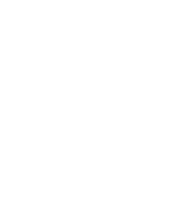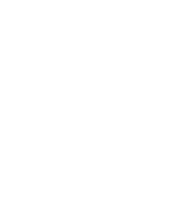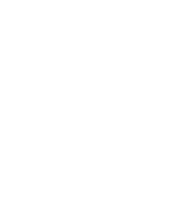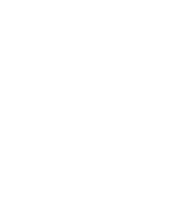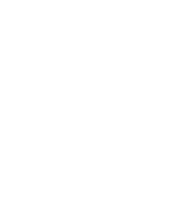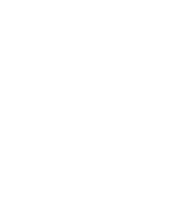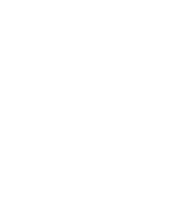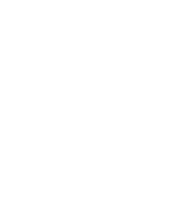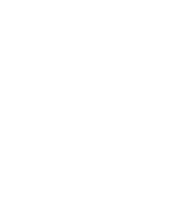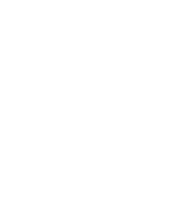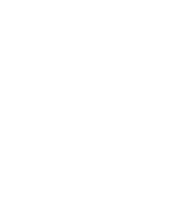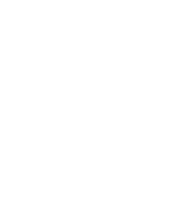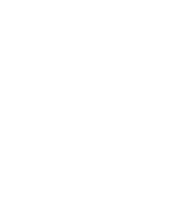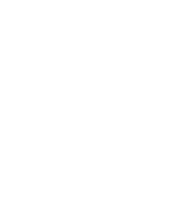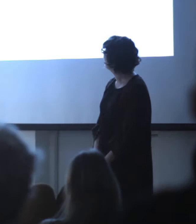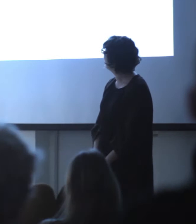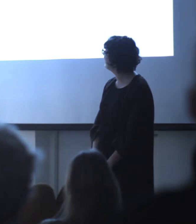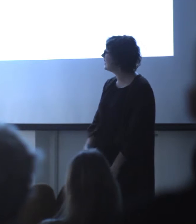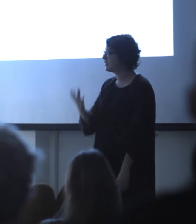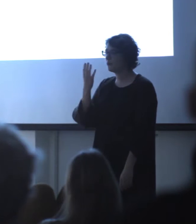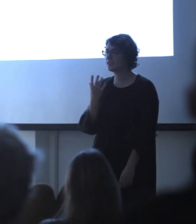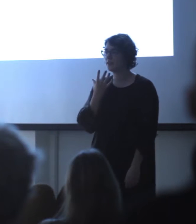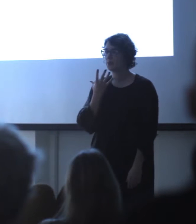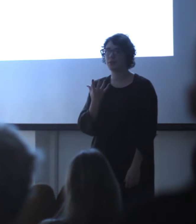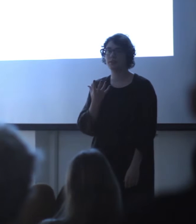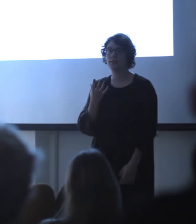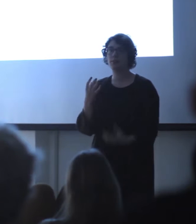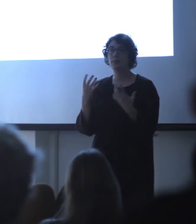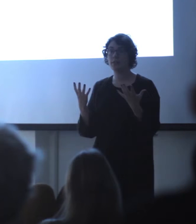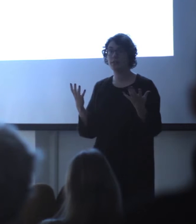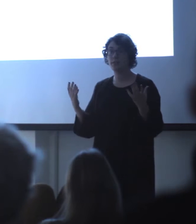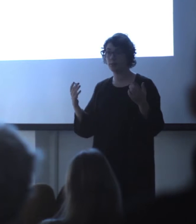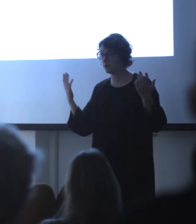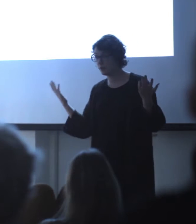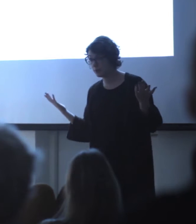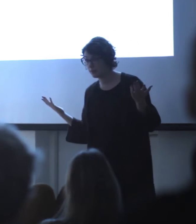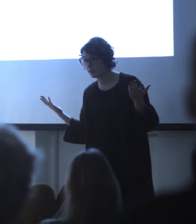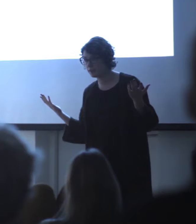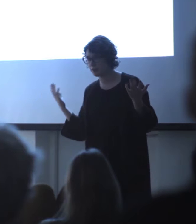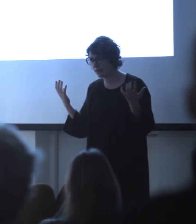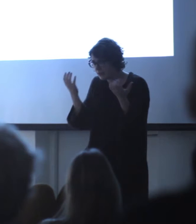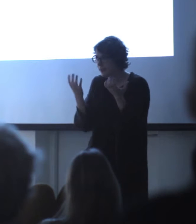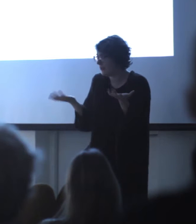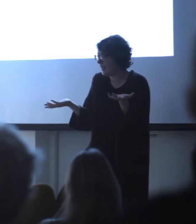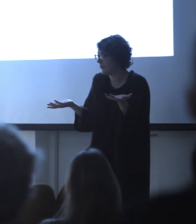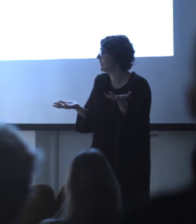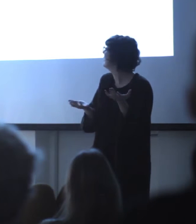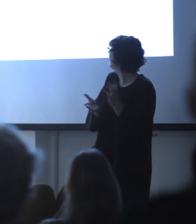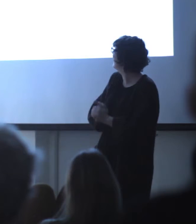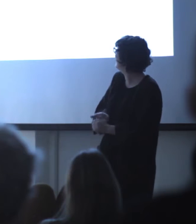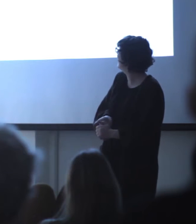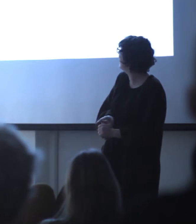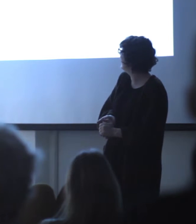grammar? No, they don't. Not really. It's your facial expressions. If you have a question, then you should look questioning. If you're angry, look